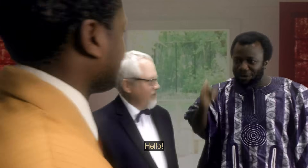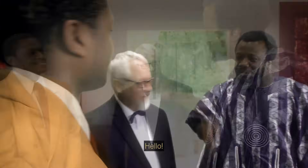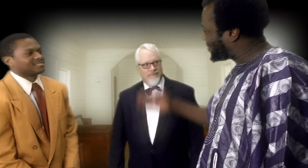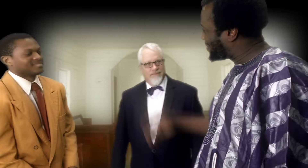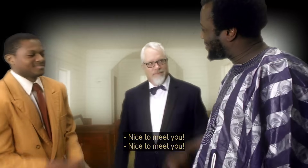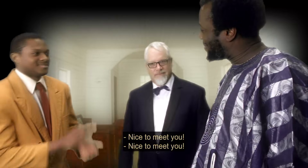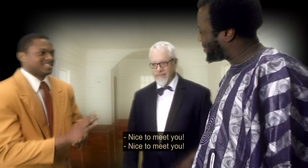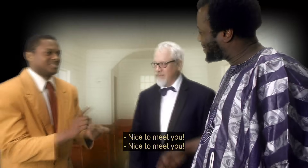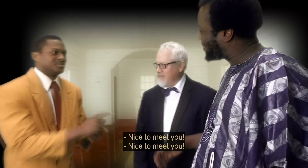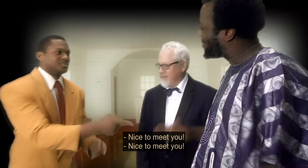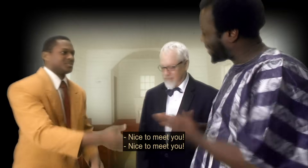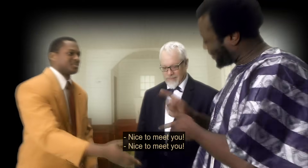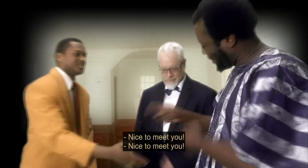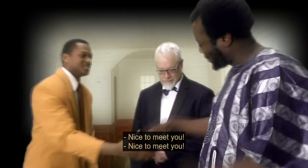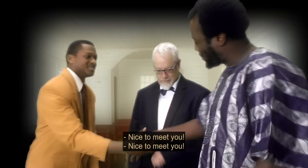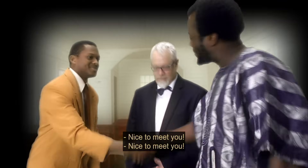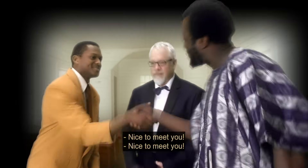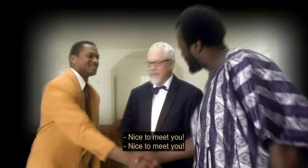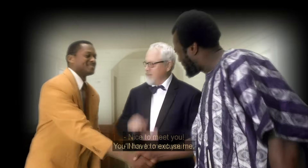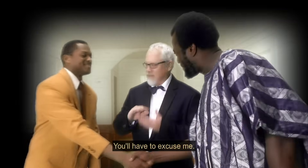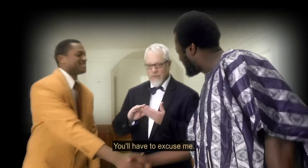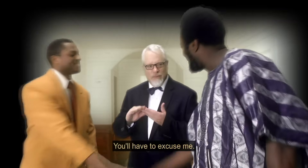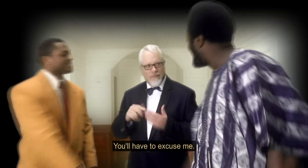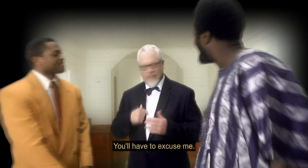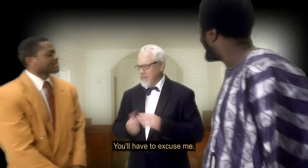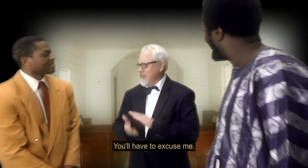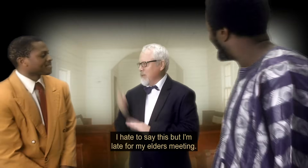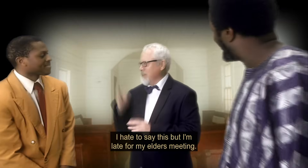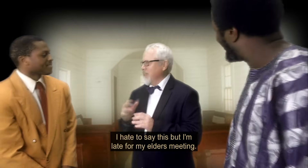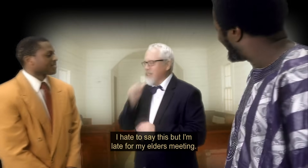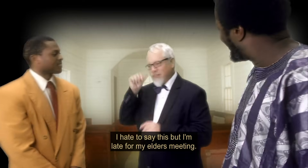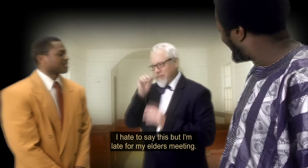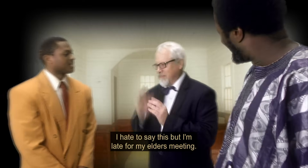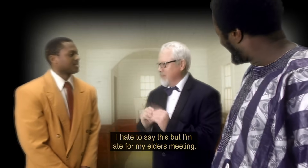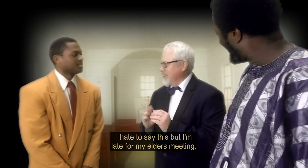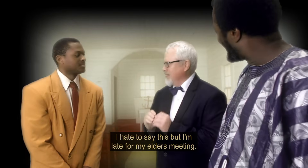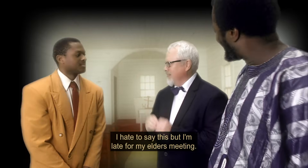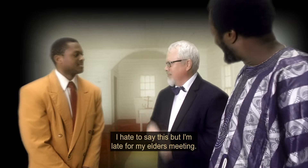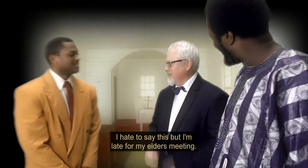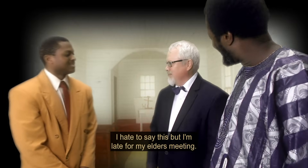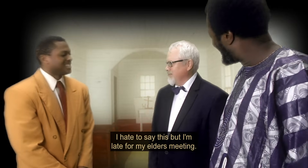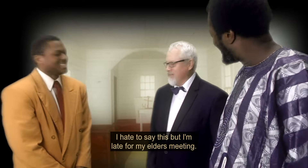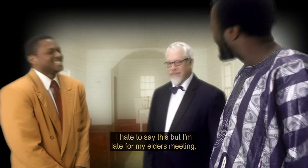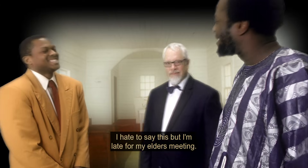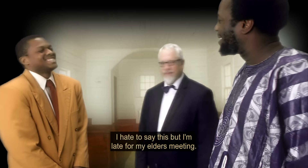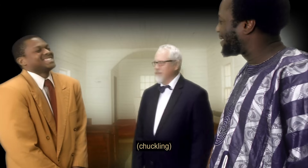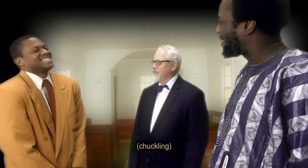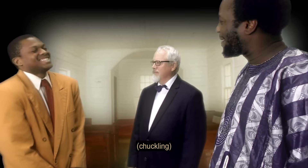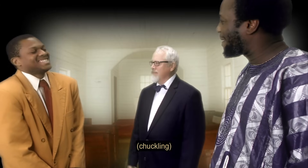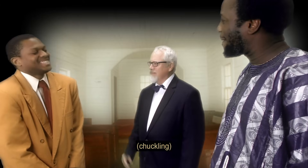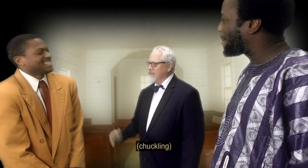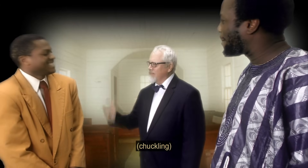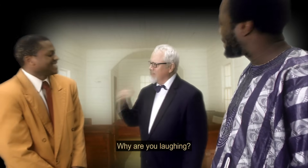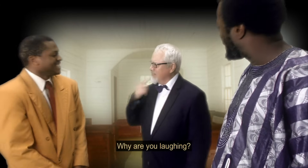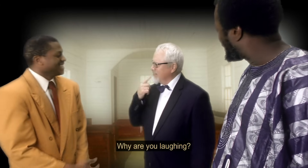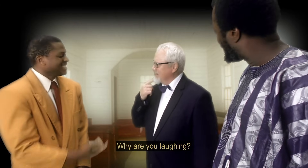Hello. Nice to meet you. Nice to meet you. You'll have to excuse me. I hate to say this, but I'm late for my elders' meeting. Why are you